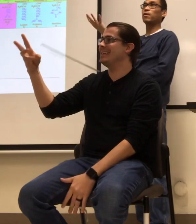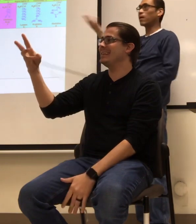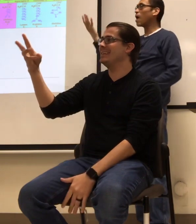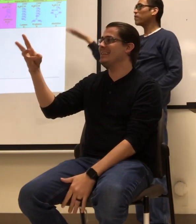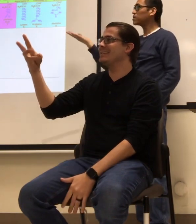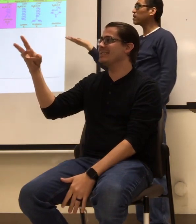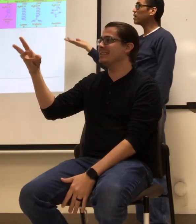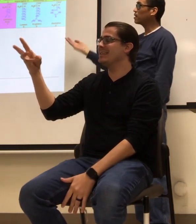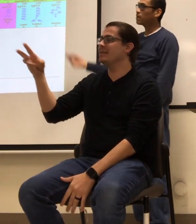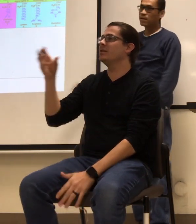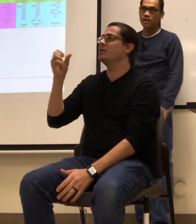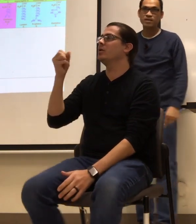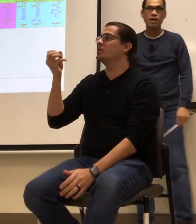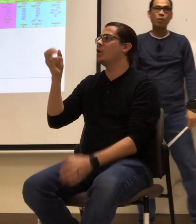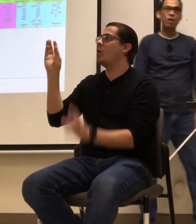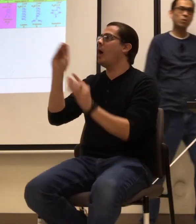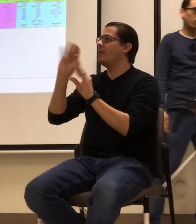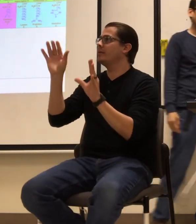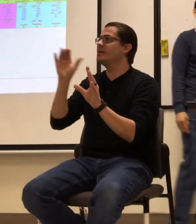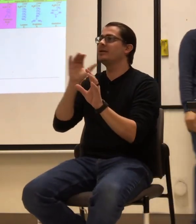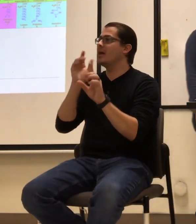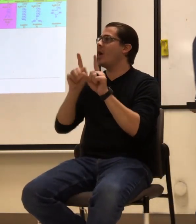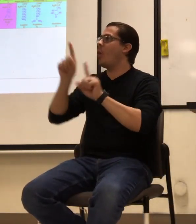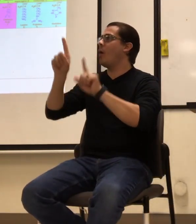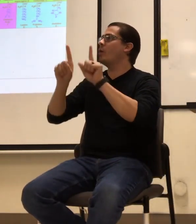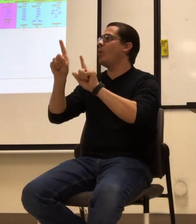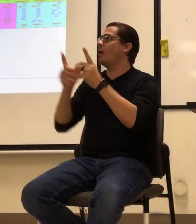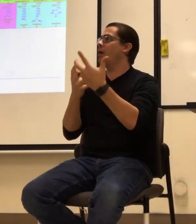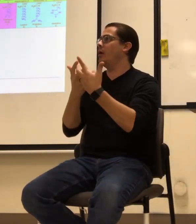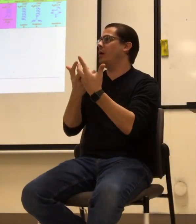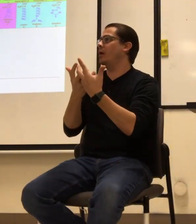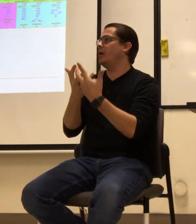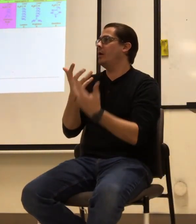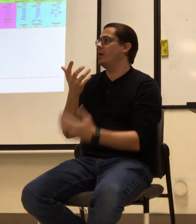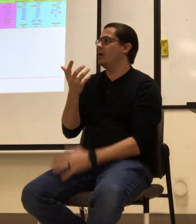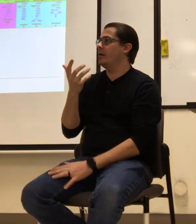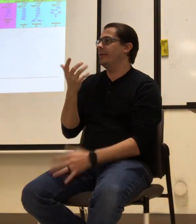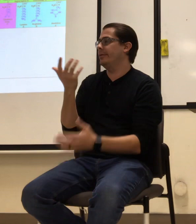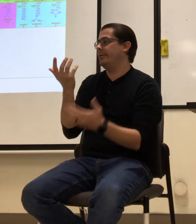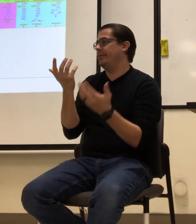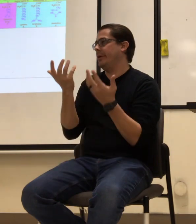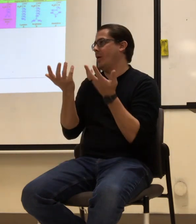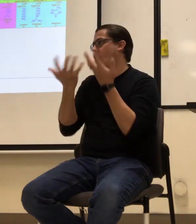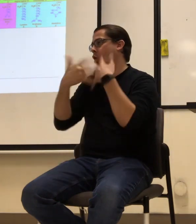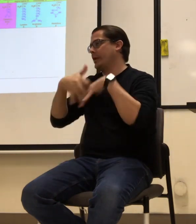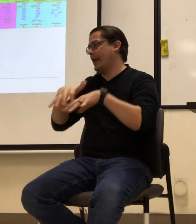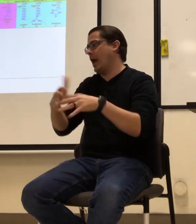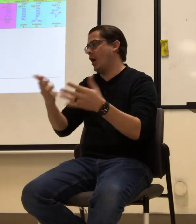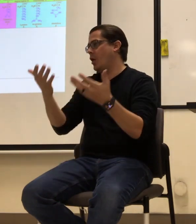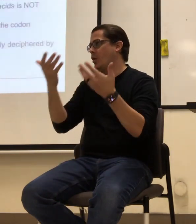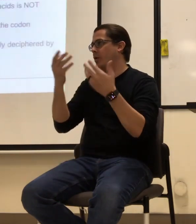16. So obviously, it's not a one-to-one correspondence. And, you know, they worked it out. And